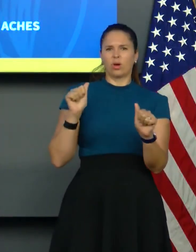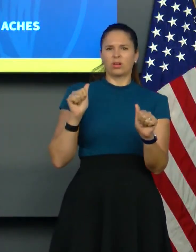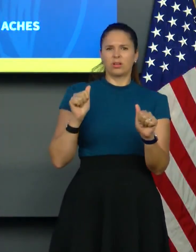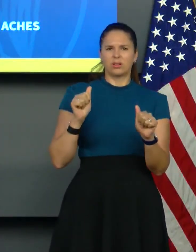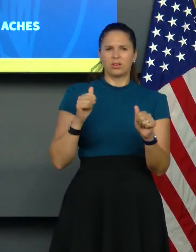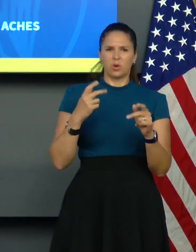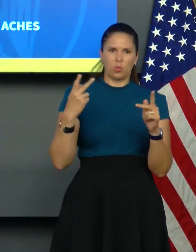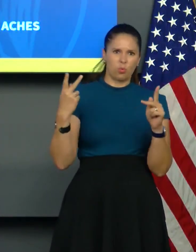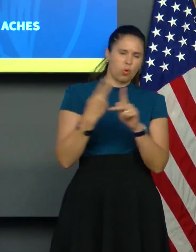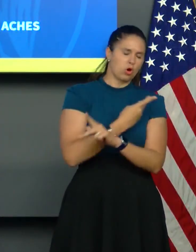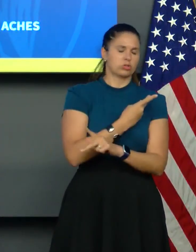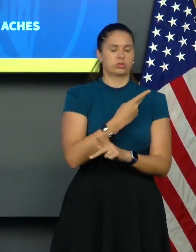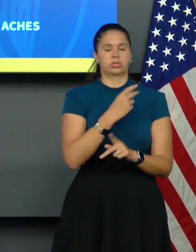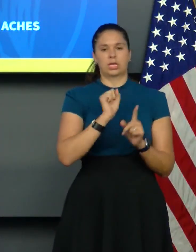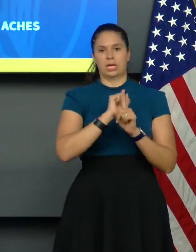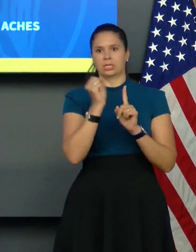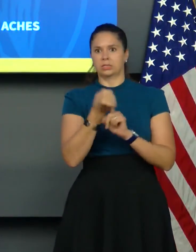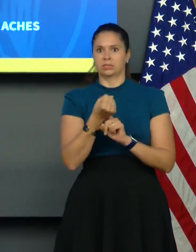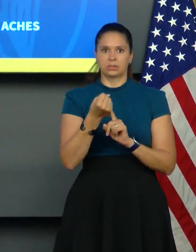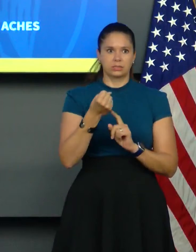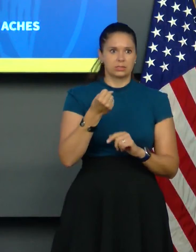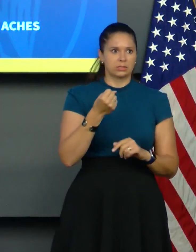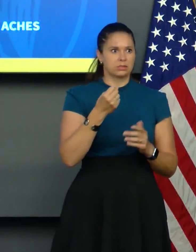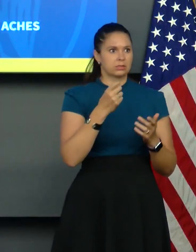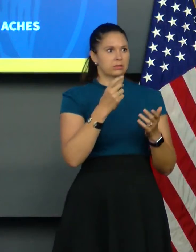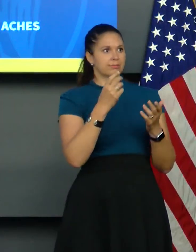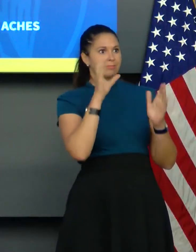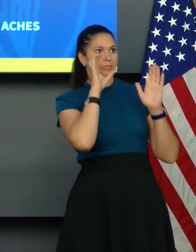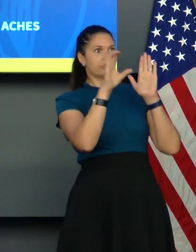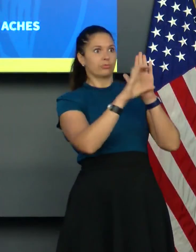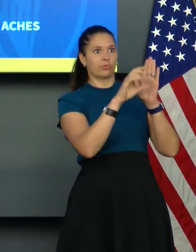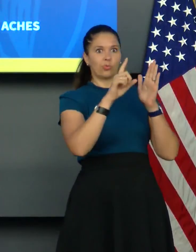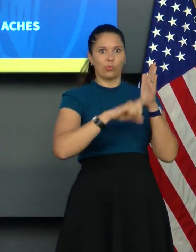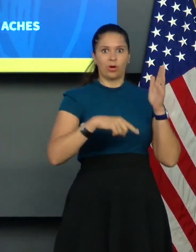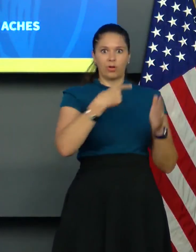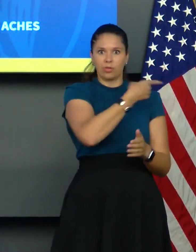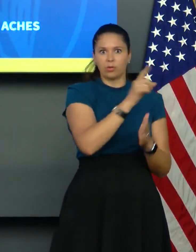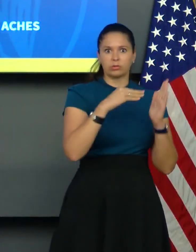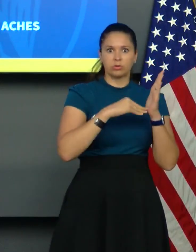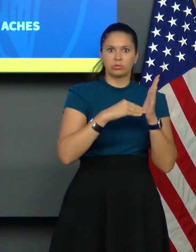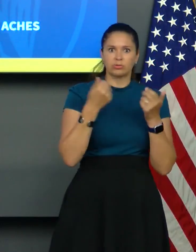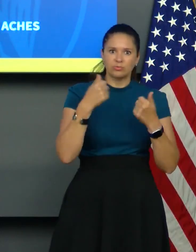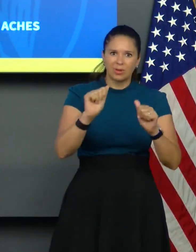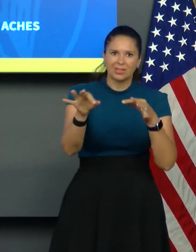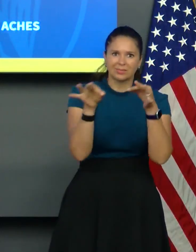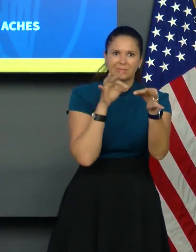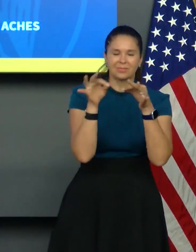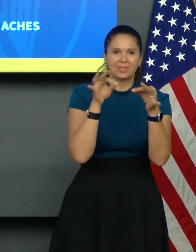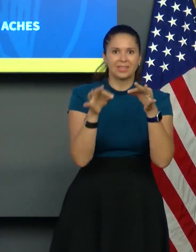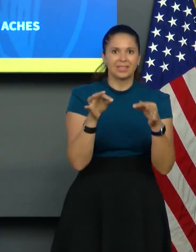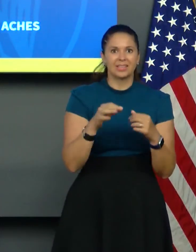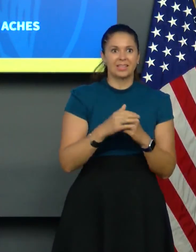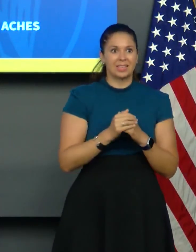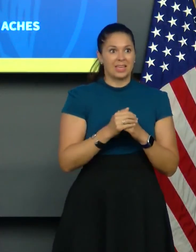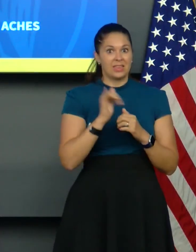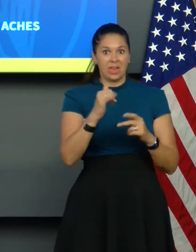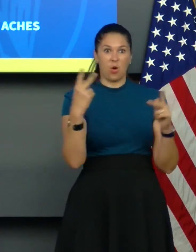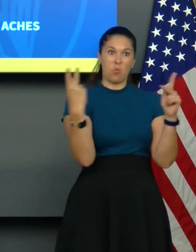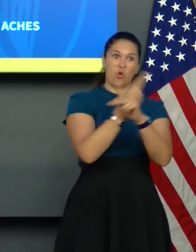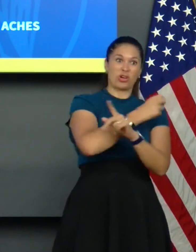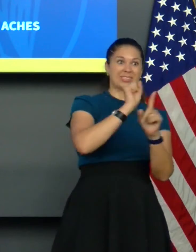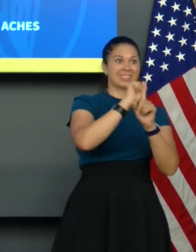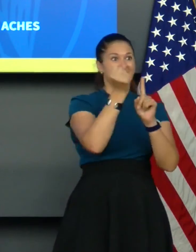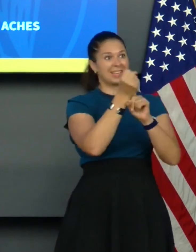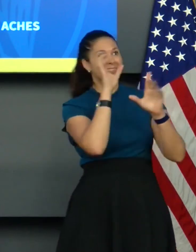the worst case scenarios that these doctors tried to tell you about that are not so far away in